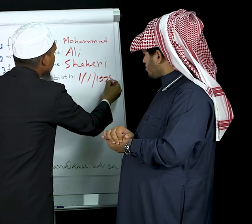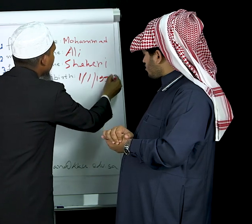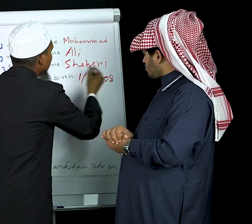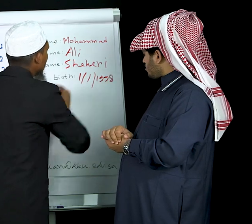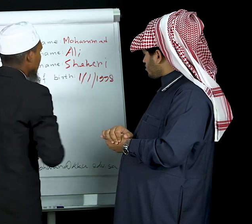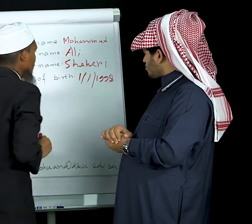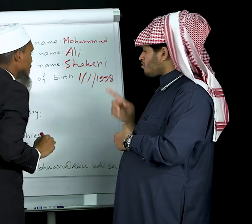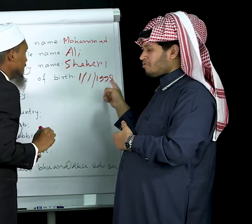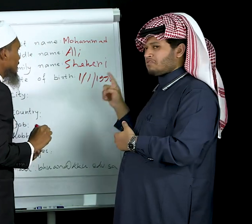1998, for example.